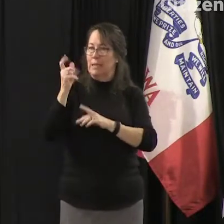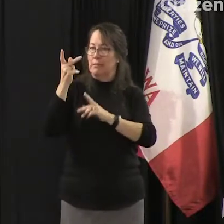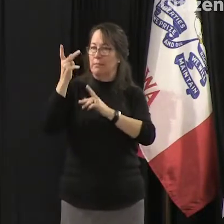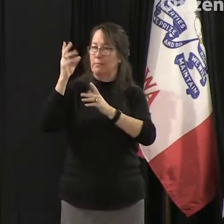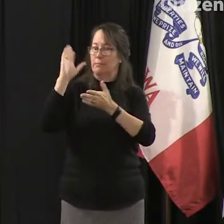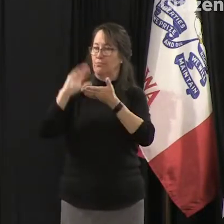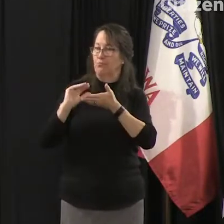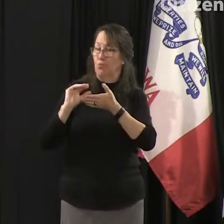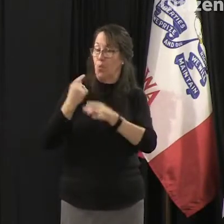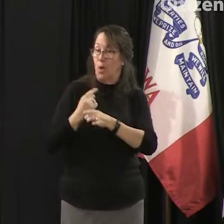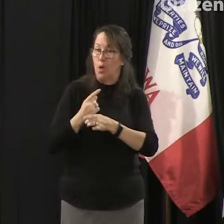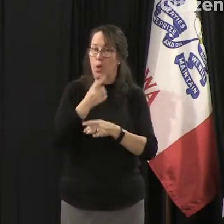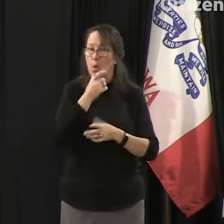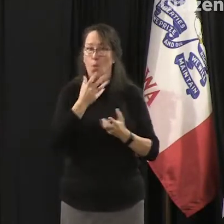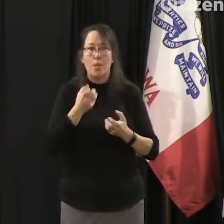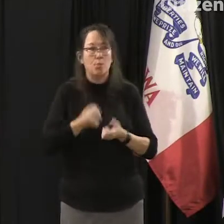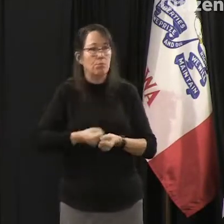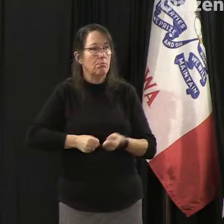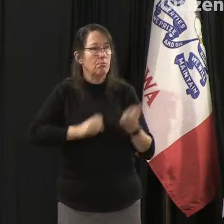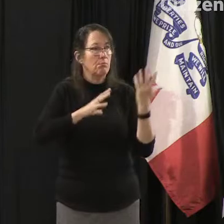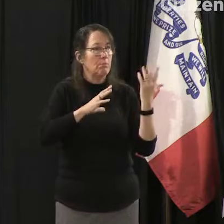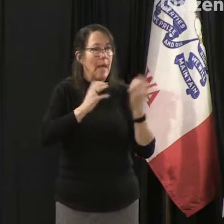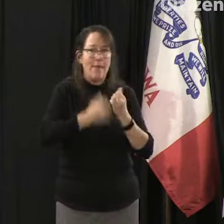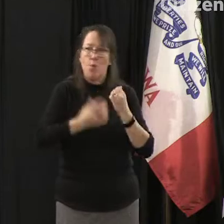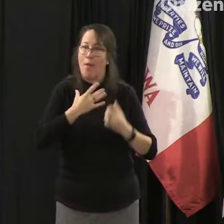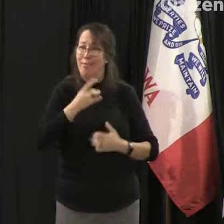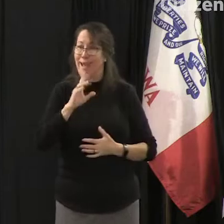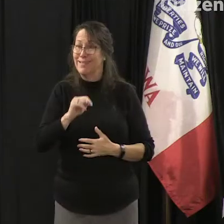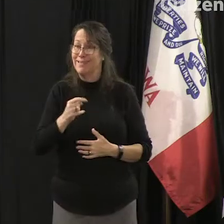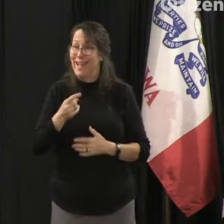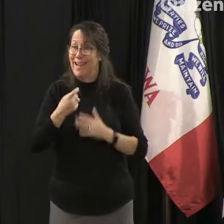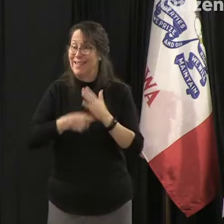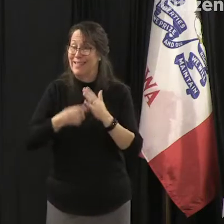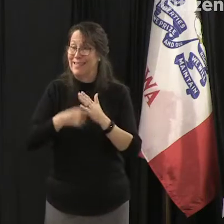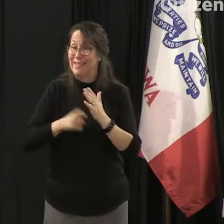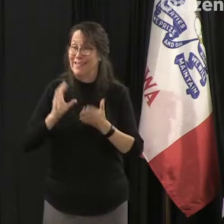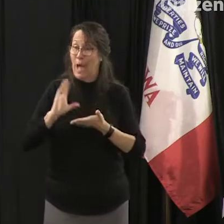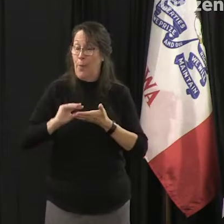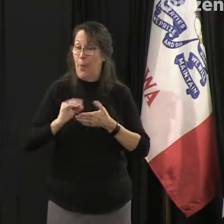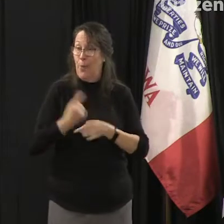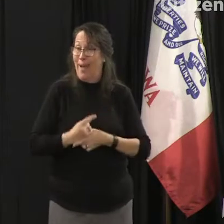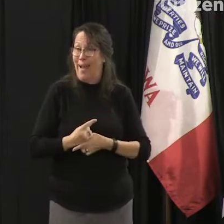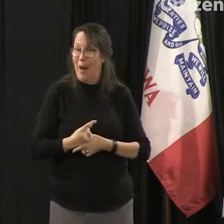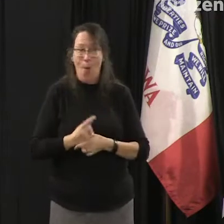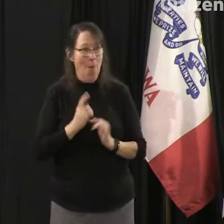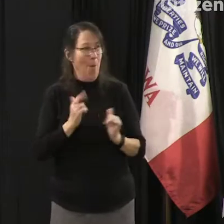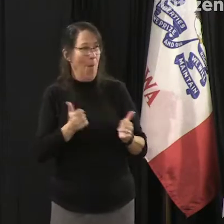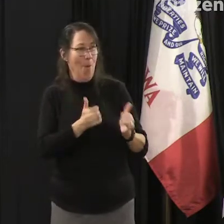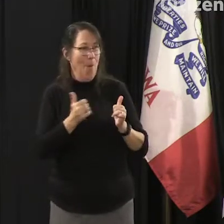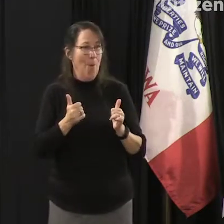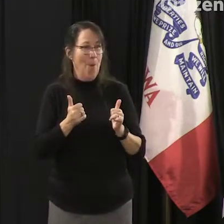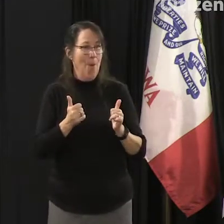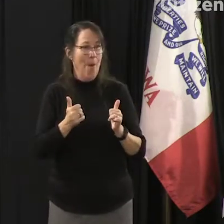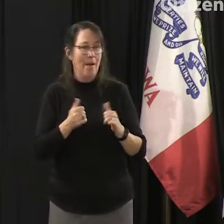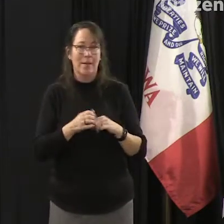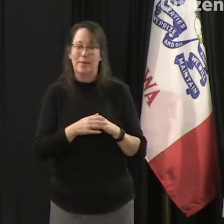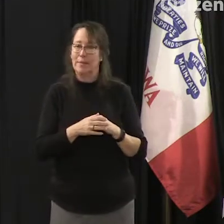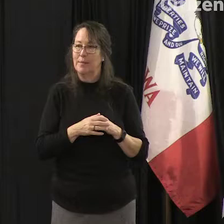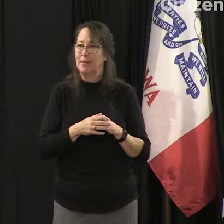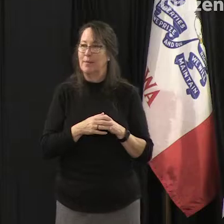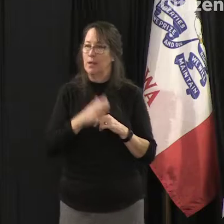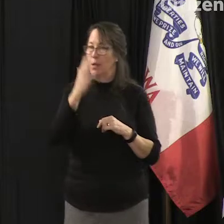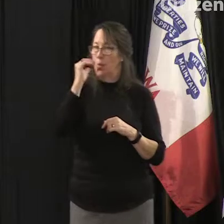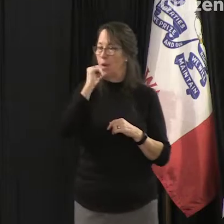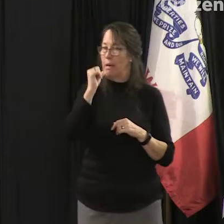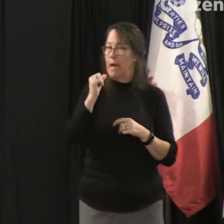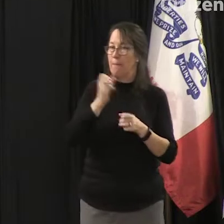right? Who wants to do away with that? Huh? Everybody likes that. It's a great, it's a wonderful thing.